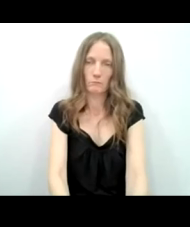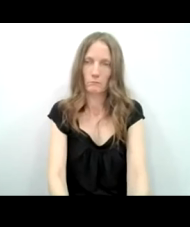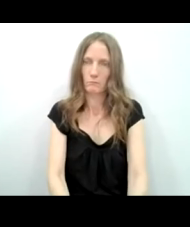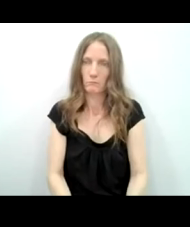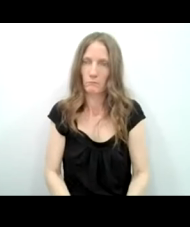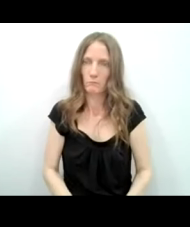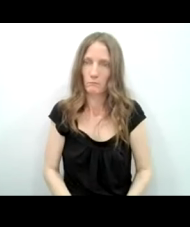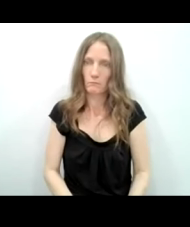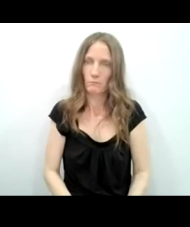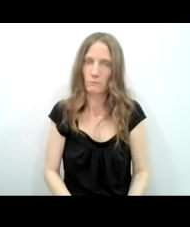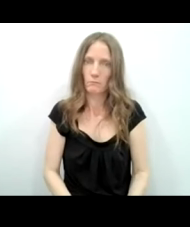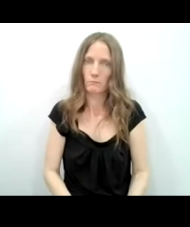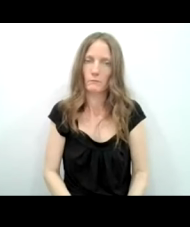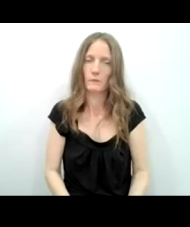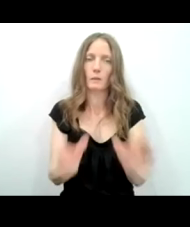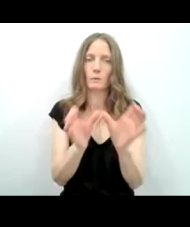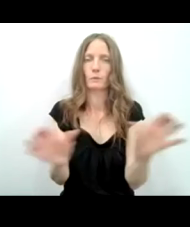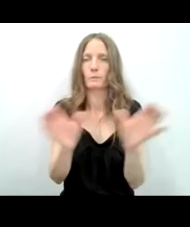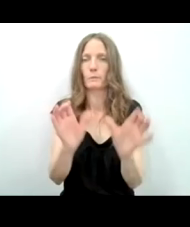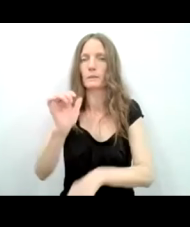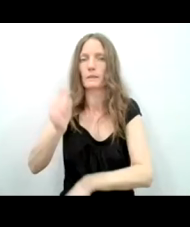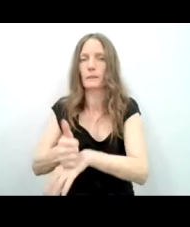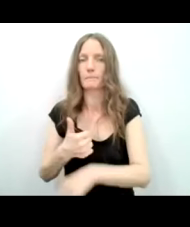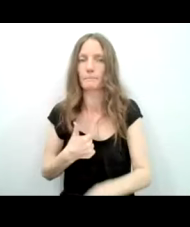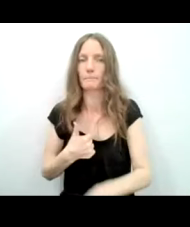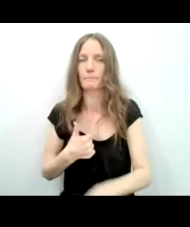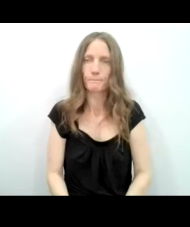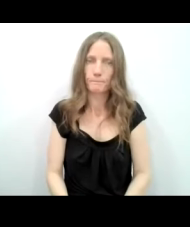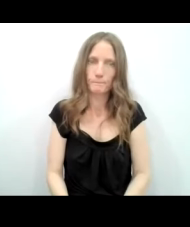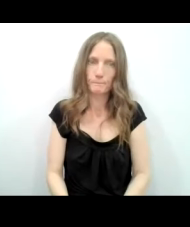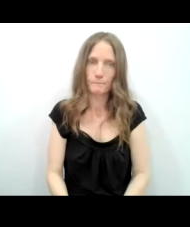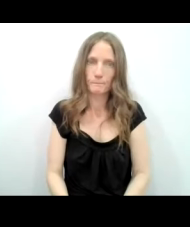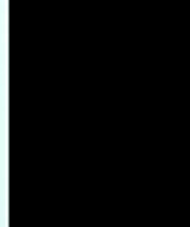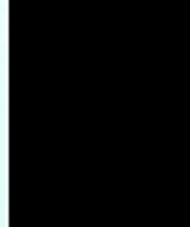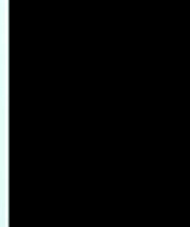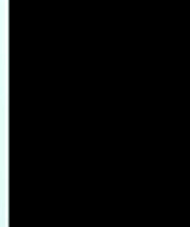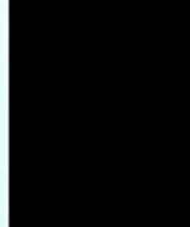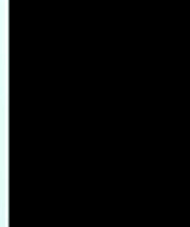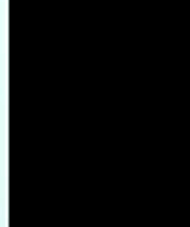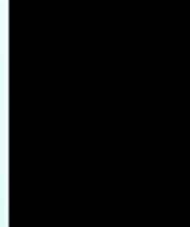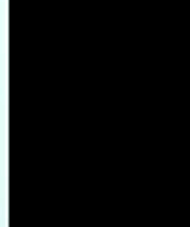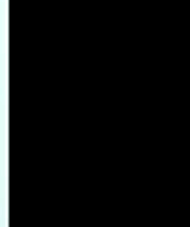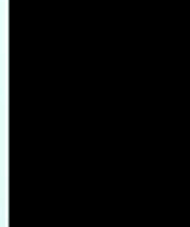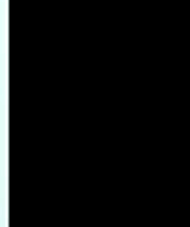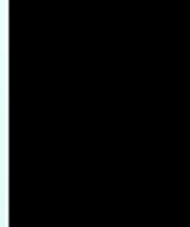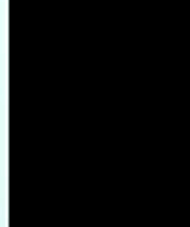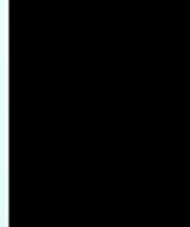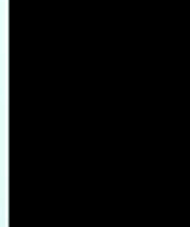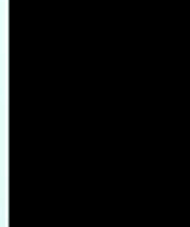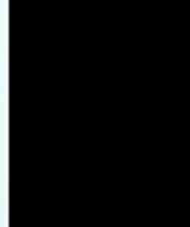break everyone off into breakout groups. I think I need to stop the share. Yeah, okay.